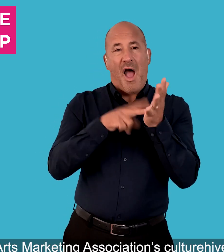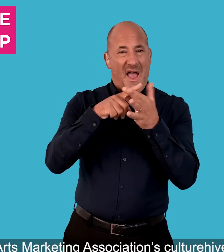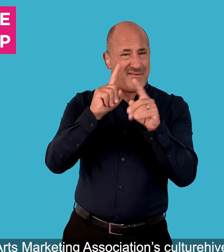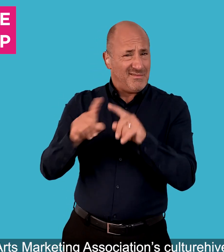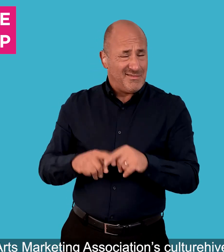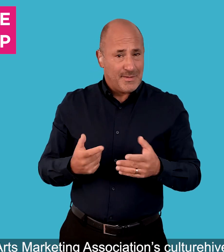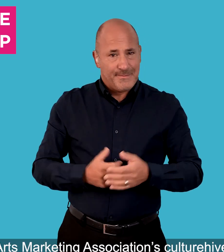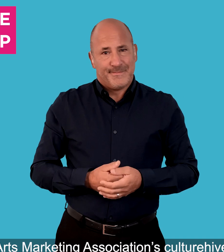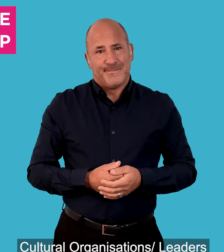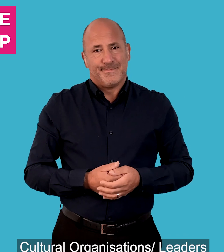Culture Hive.